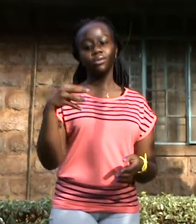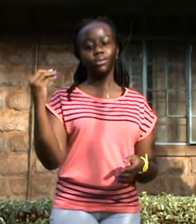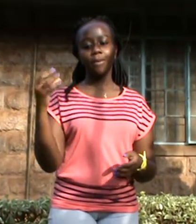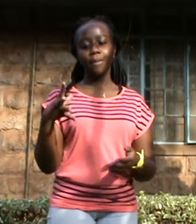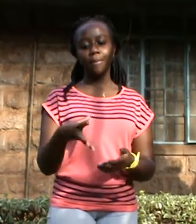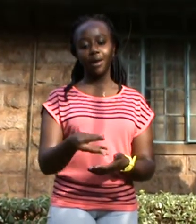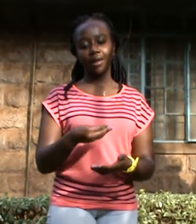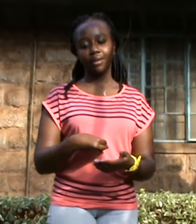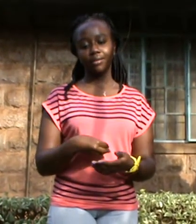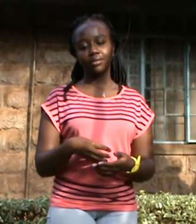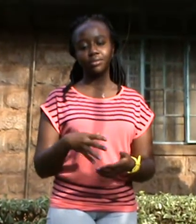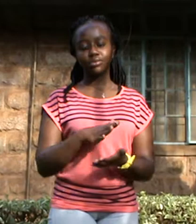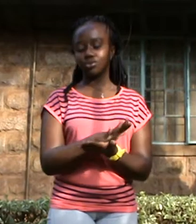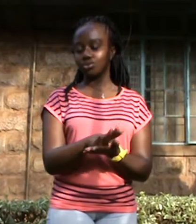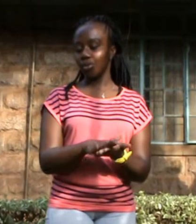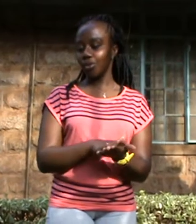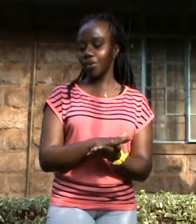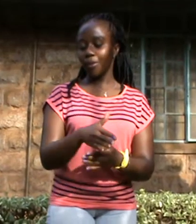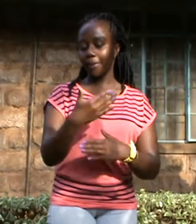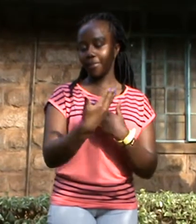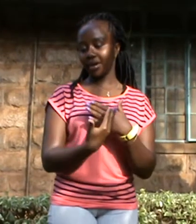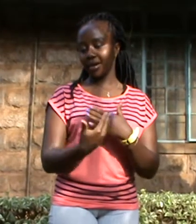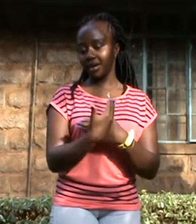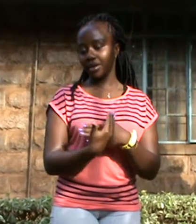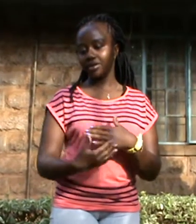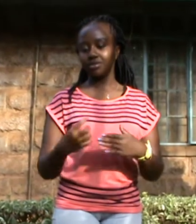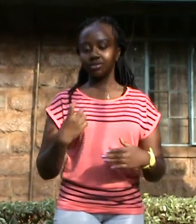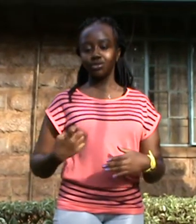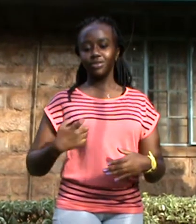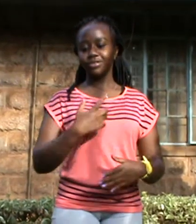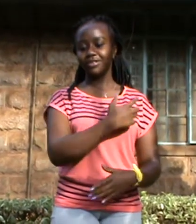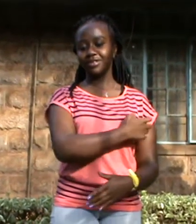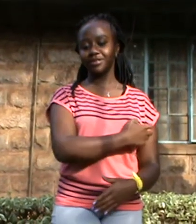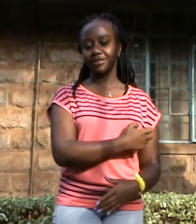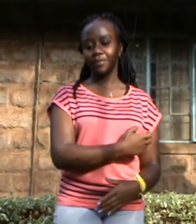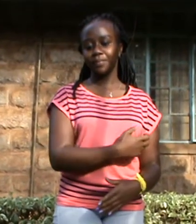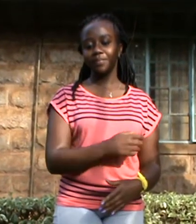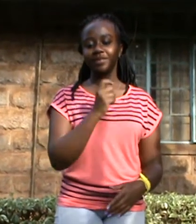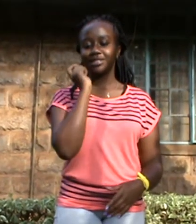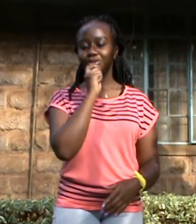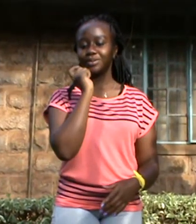Soap Bread Deodorant Toothbrush Sugar